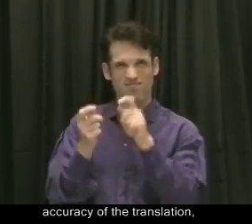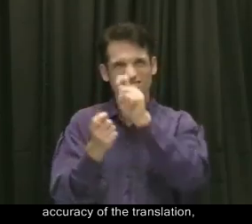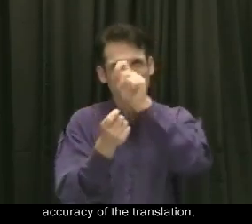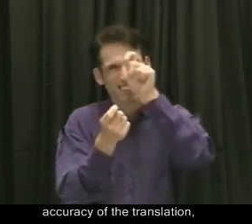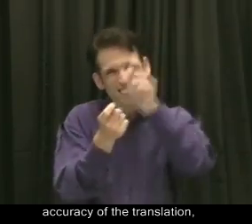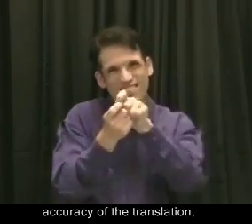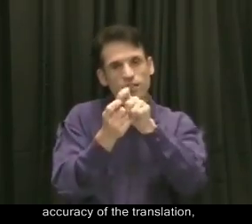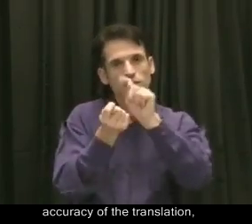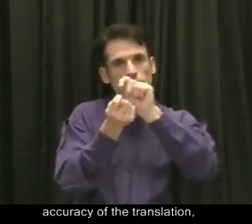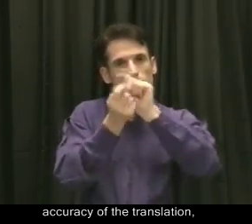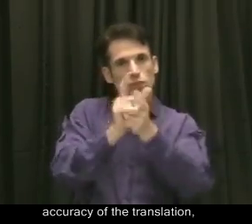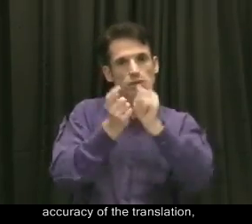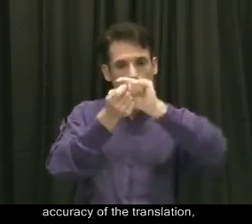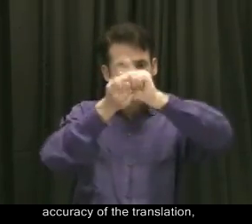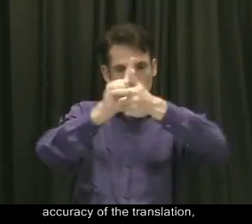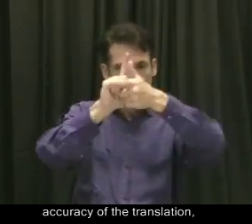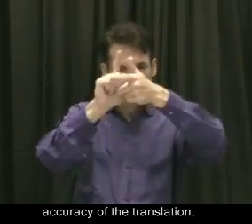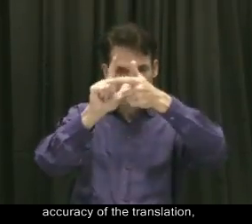accuracy of the translation,